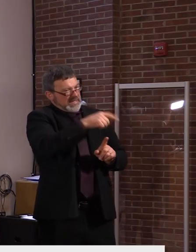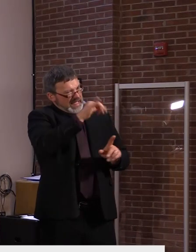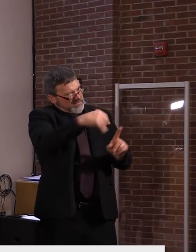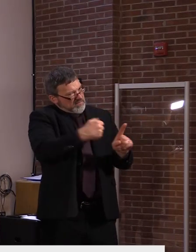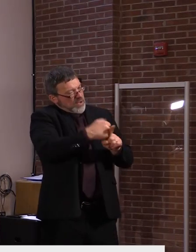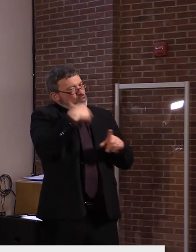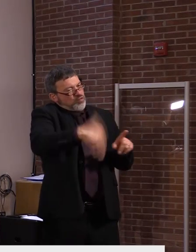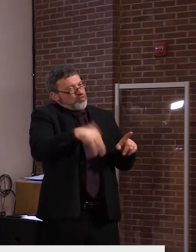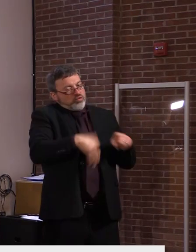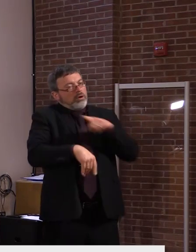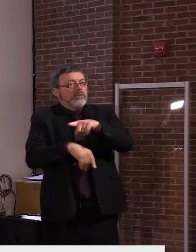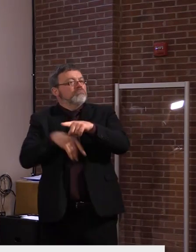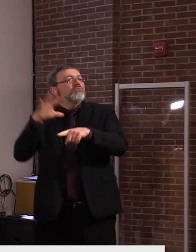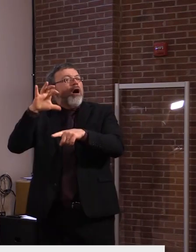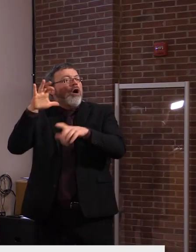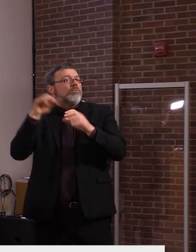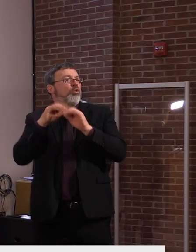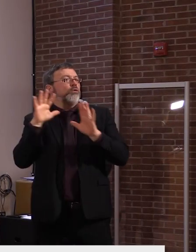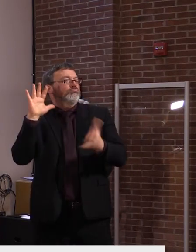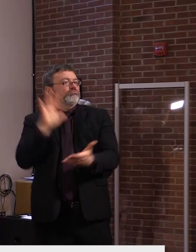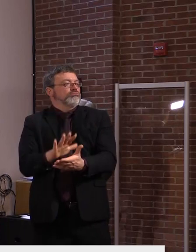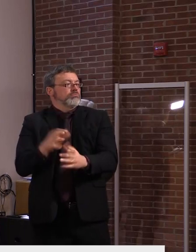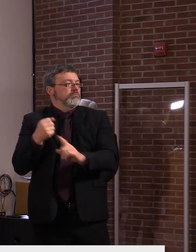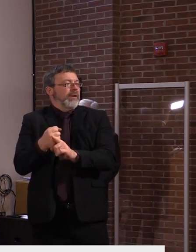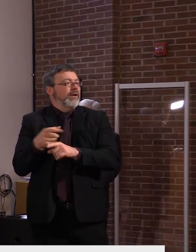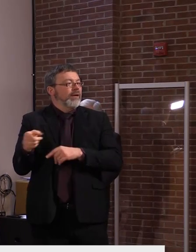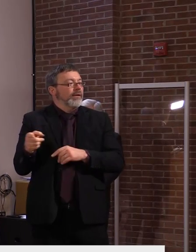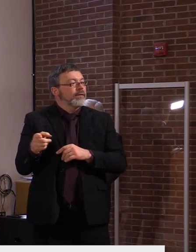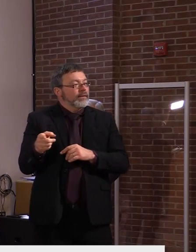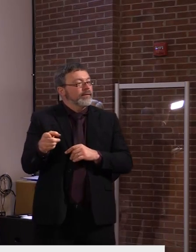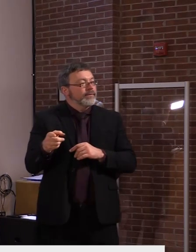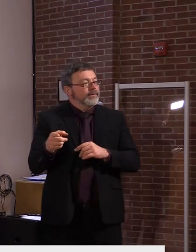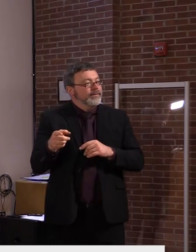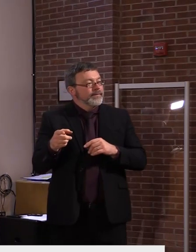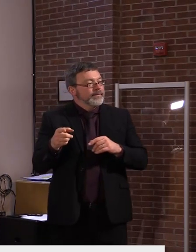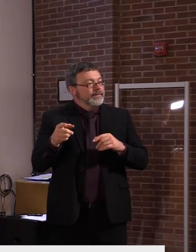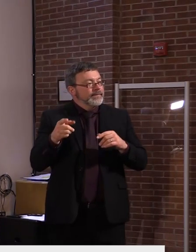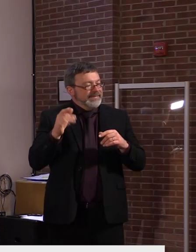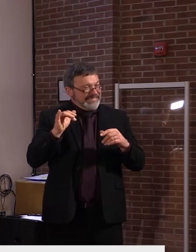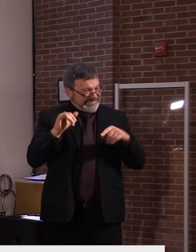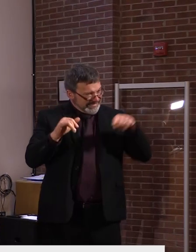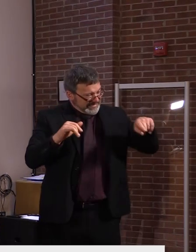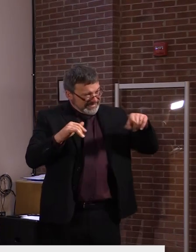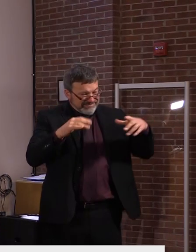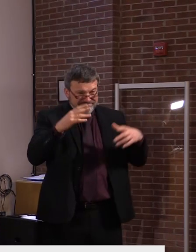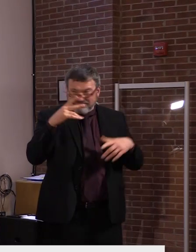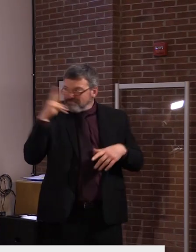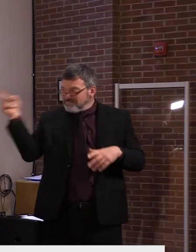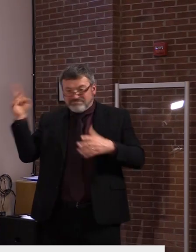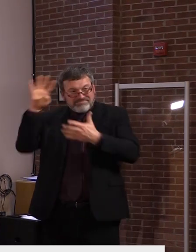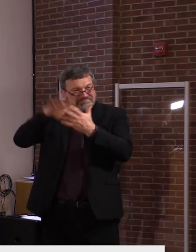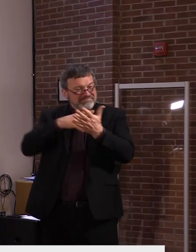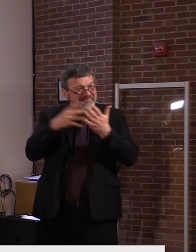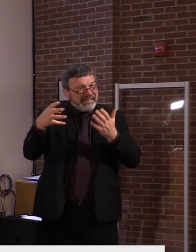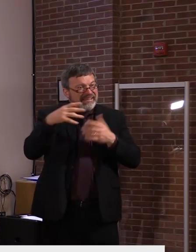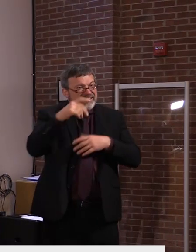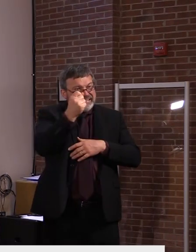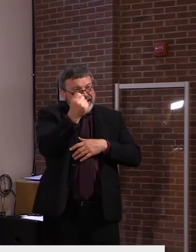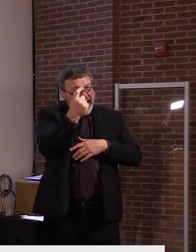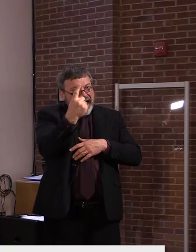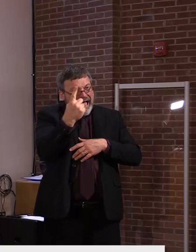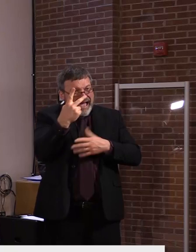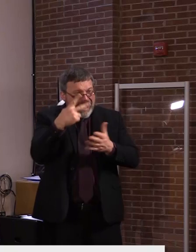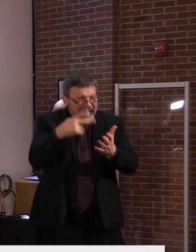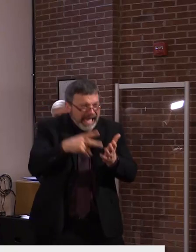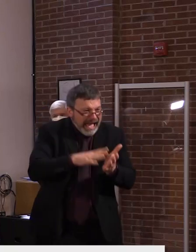So, I mean, okay. When you think about that, it's like 10, 11 times more likely. If you're